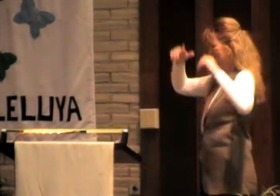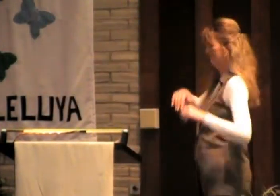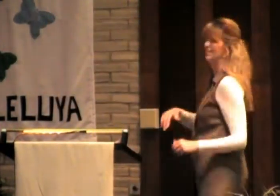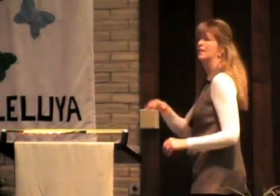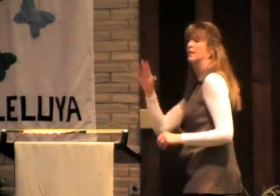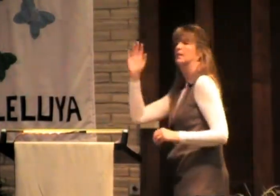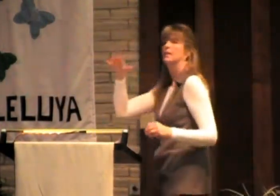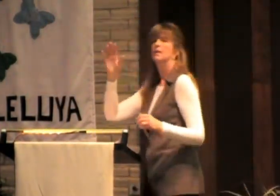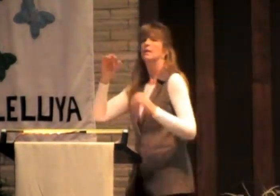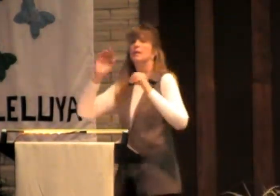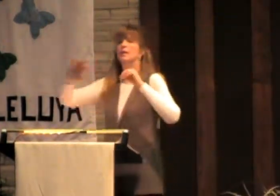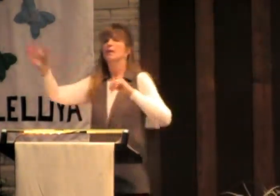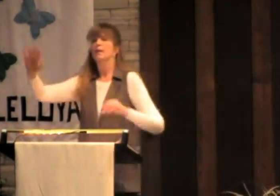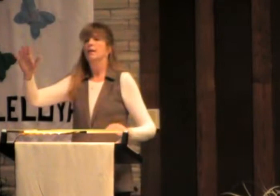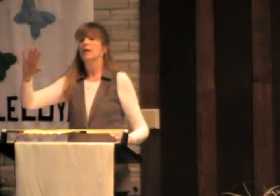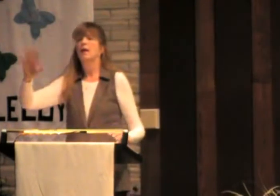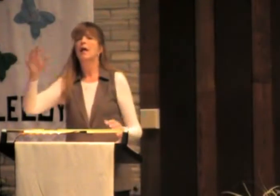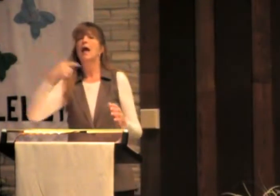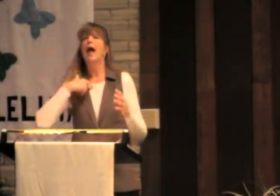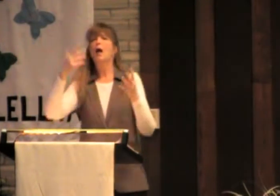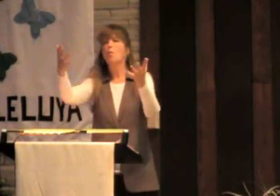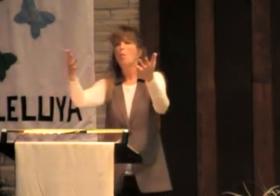So yay.